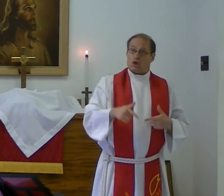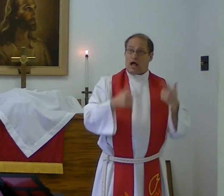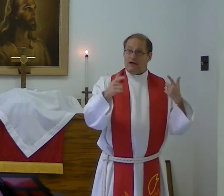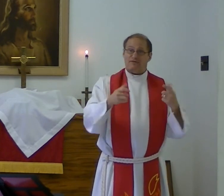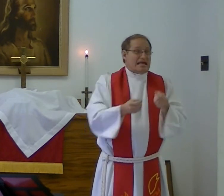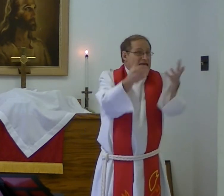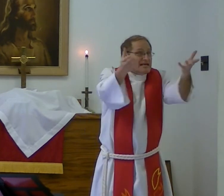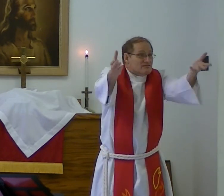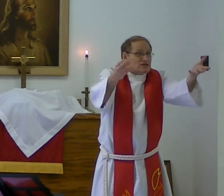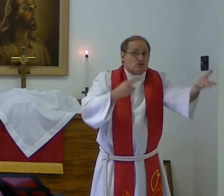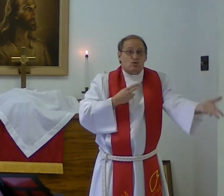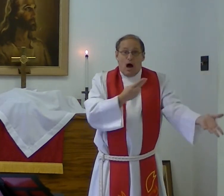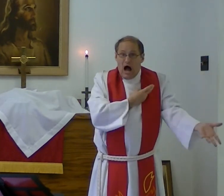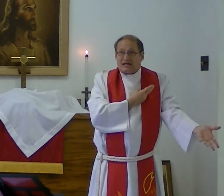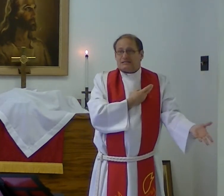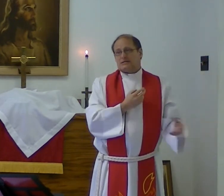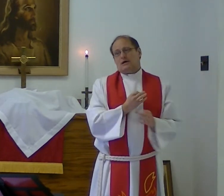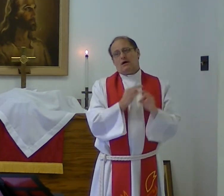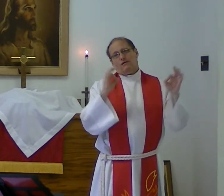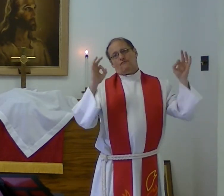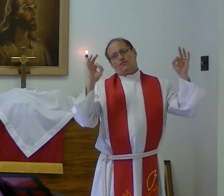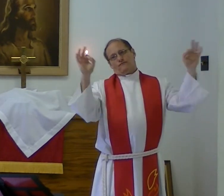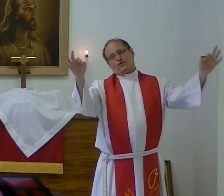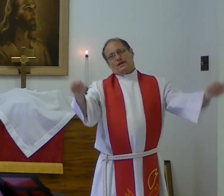life. He gives it to us for free.